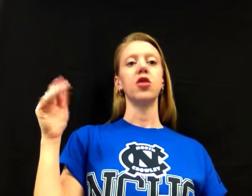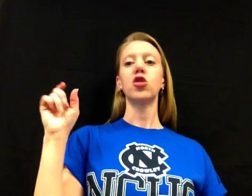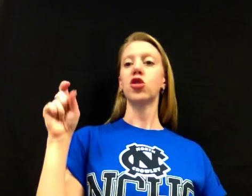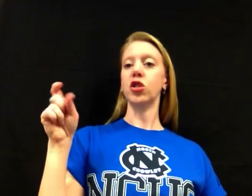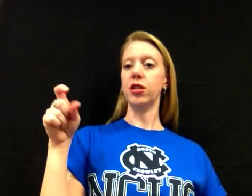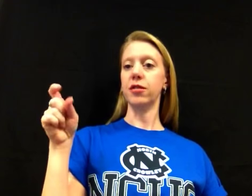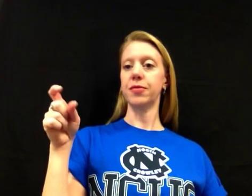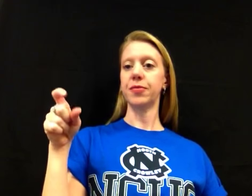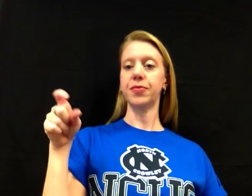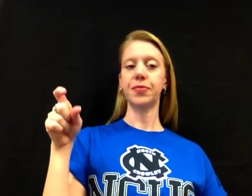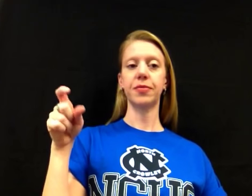Should.